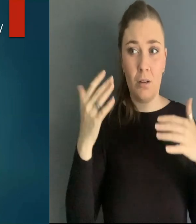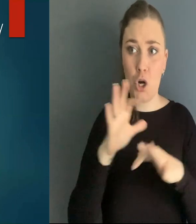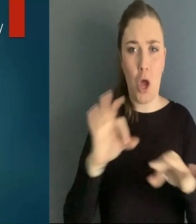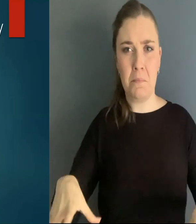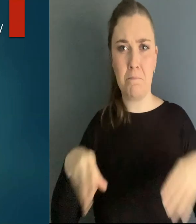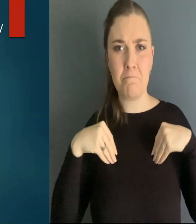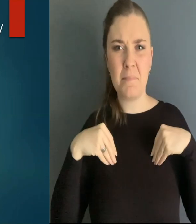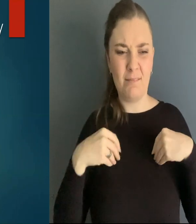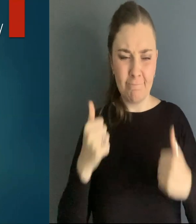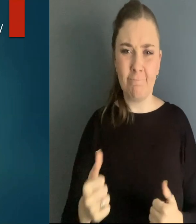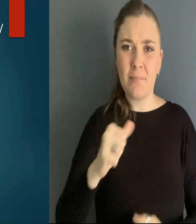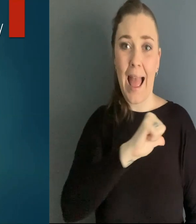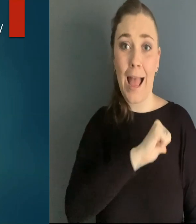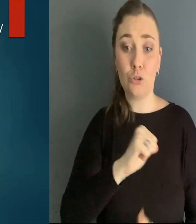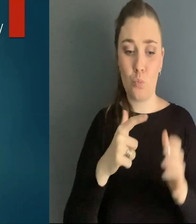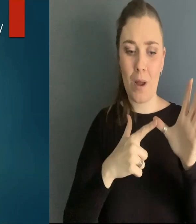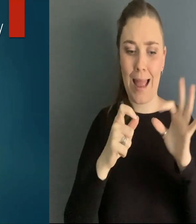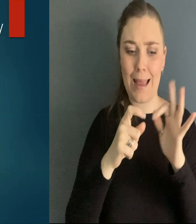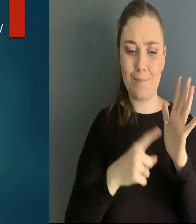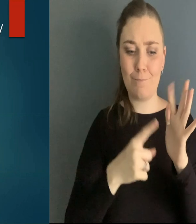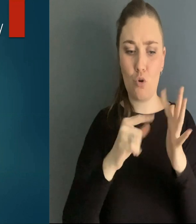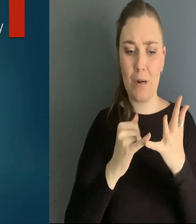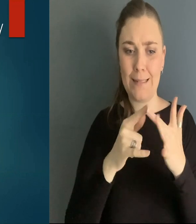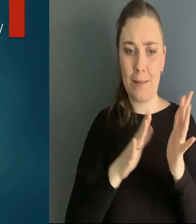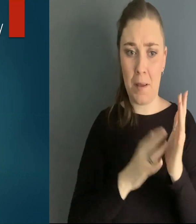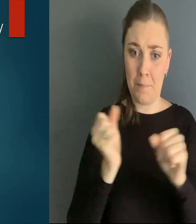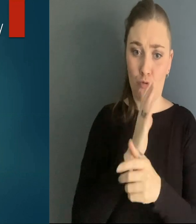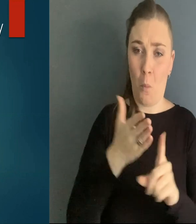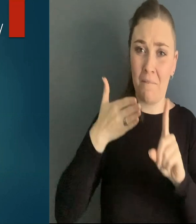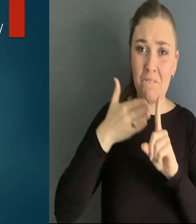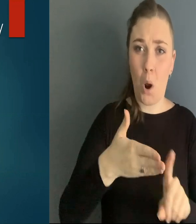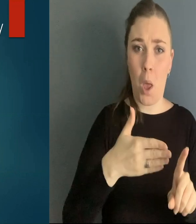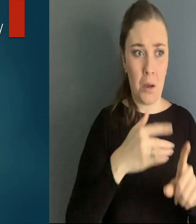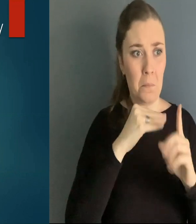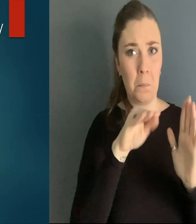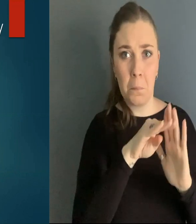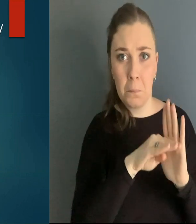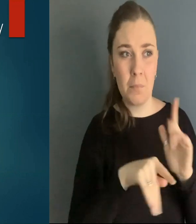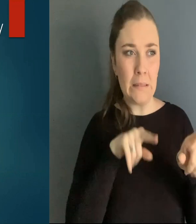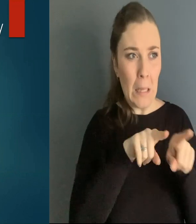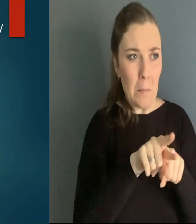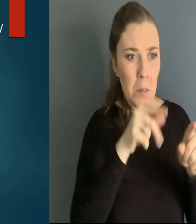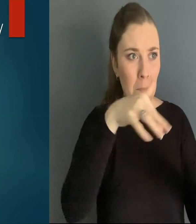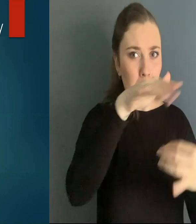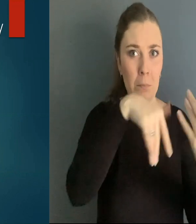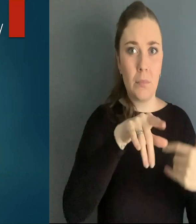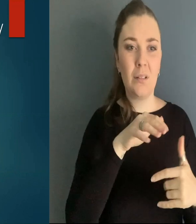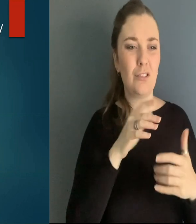prevailing attitude of ableism with expectations to behave in conventional ways that are penalizing people with disability